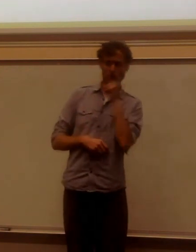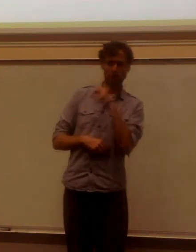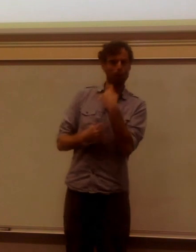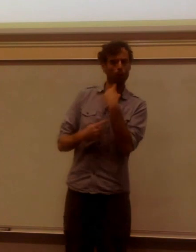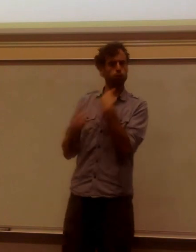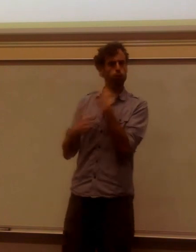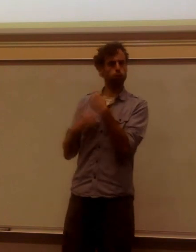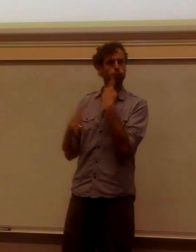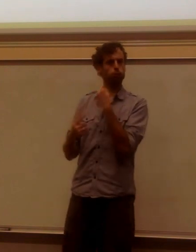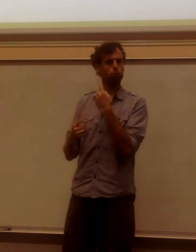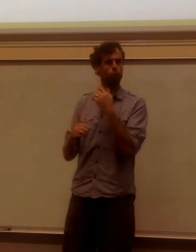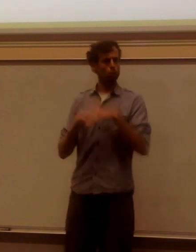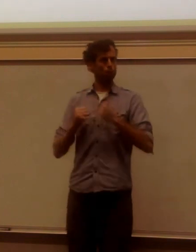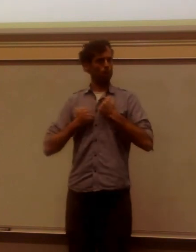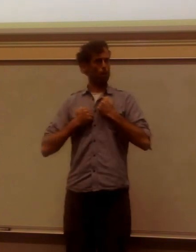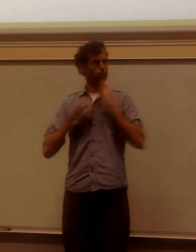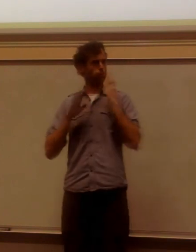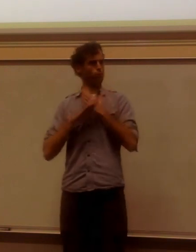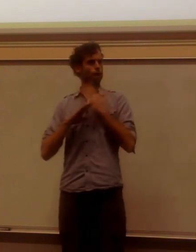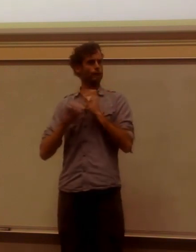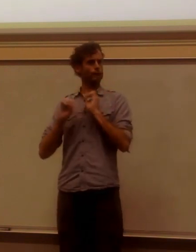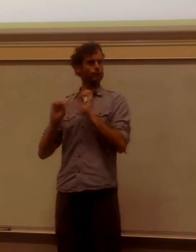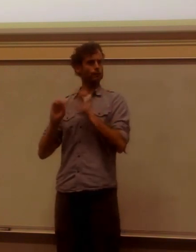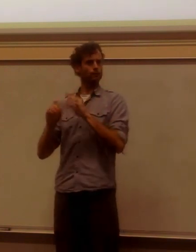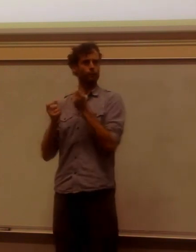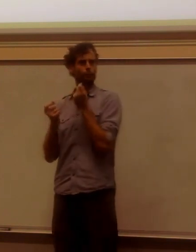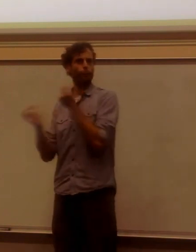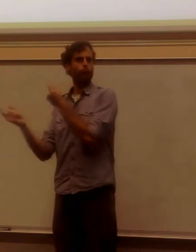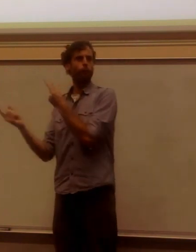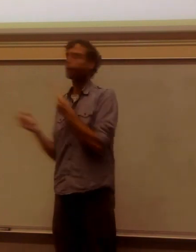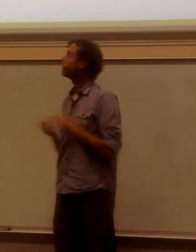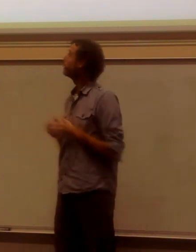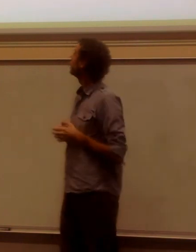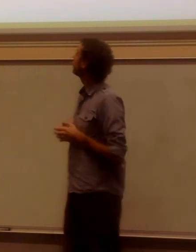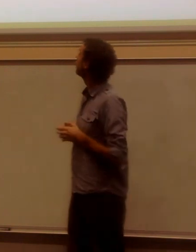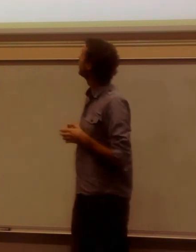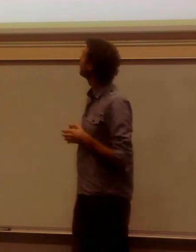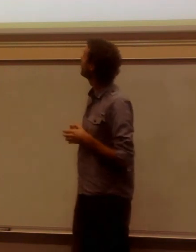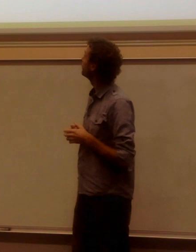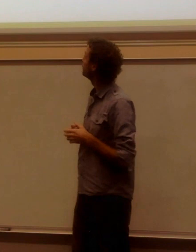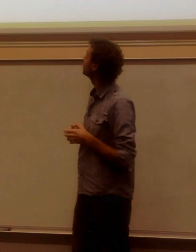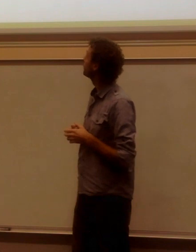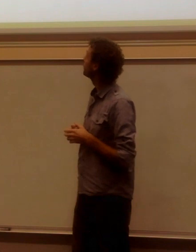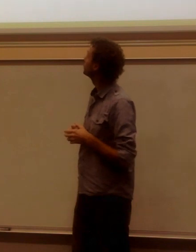Others reported concerns around professionalism of interpreters and safeguarding of their privacy.